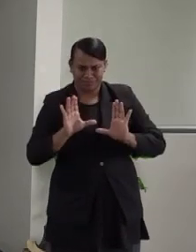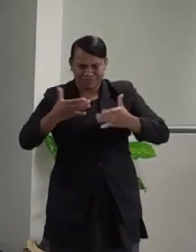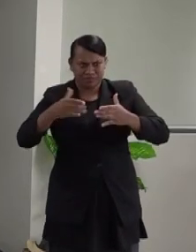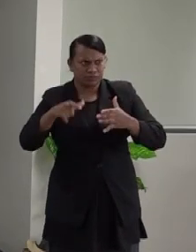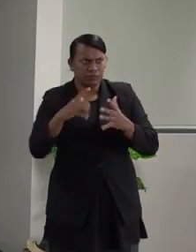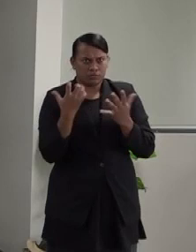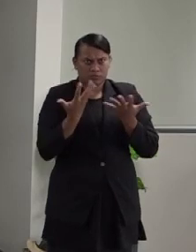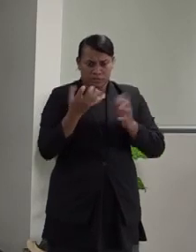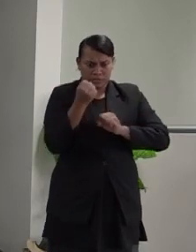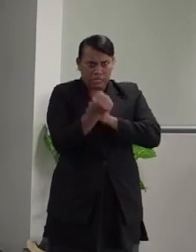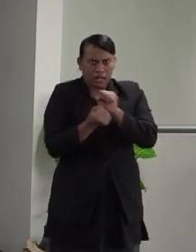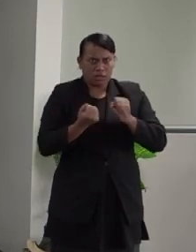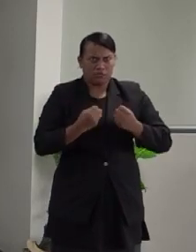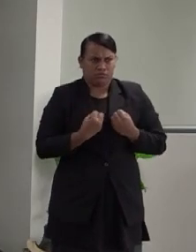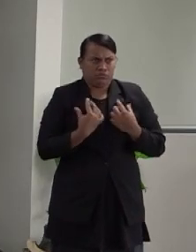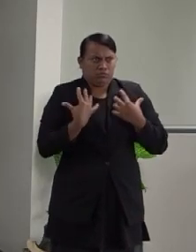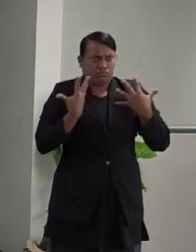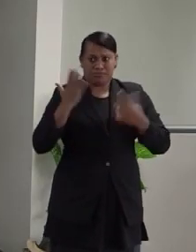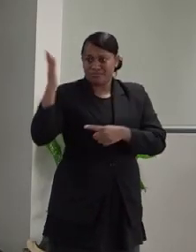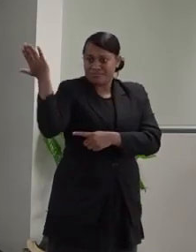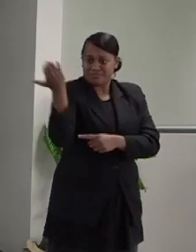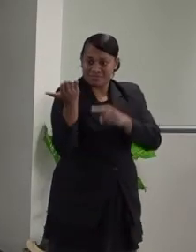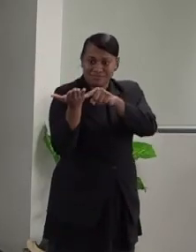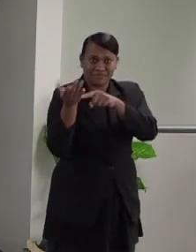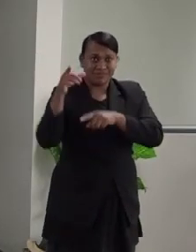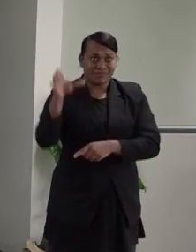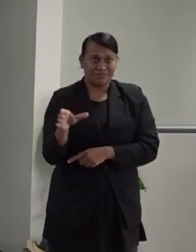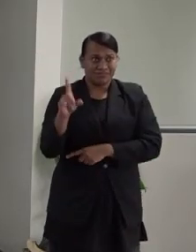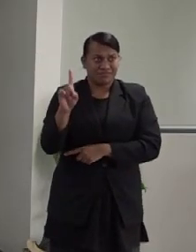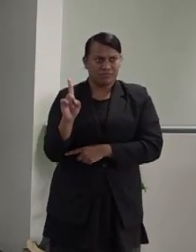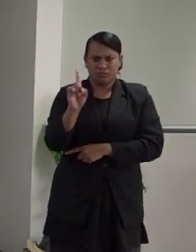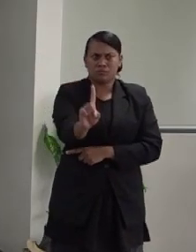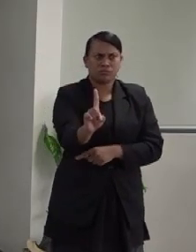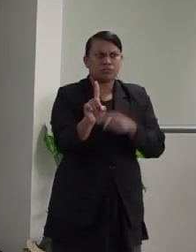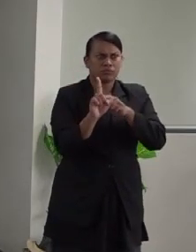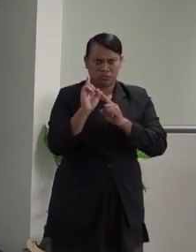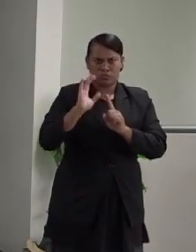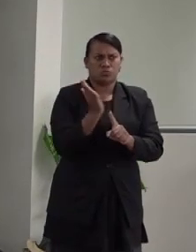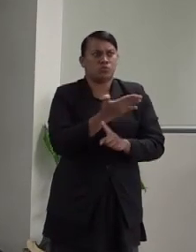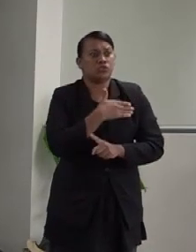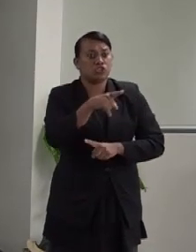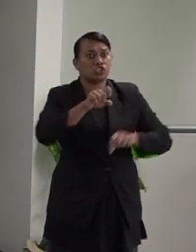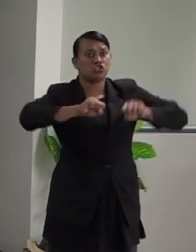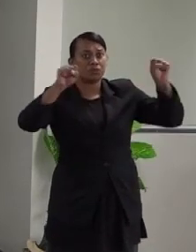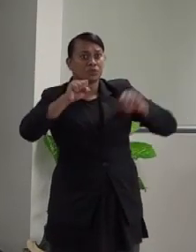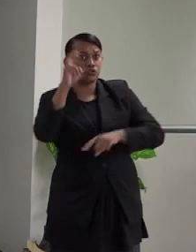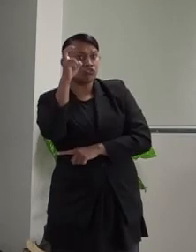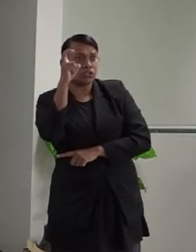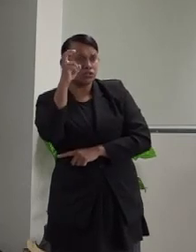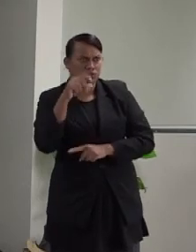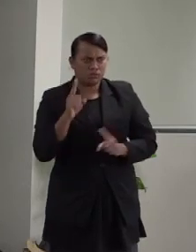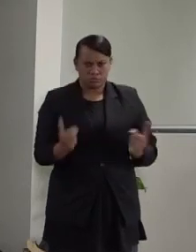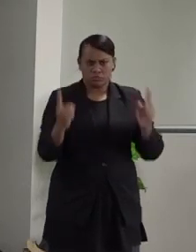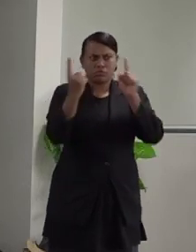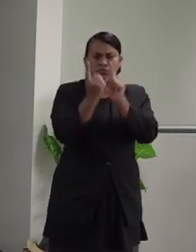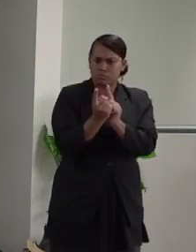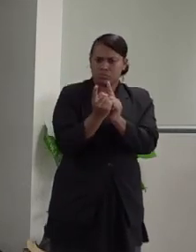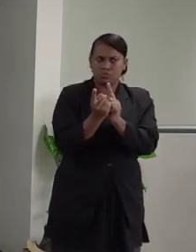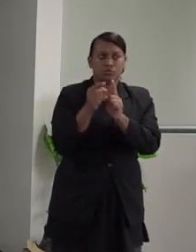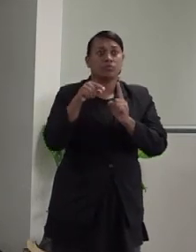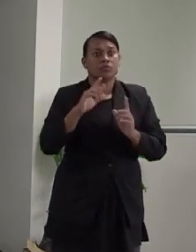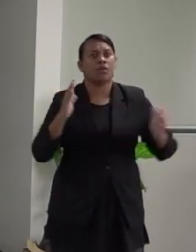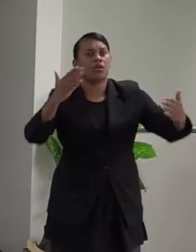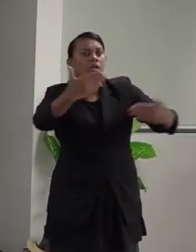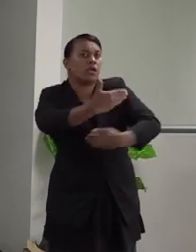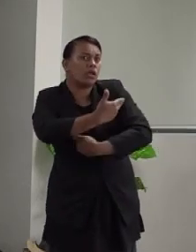class. We understand she worked out in close proximity with the first patient and shared a hug. When